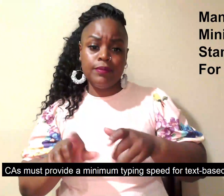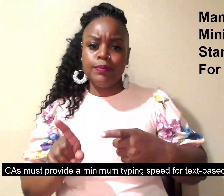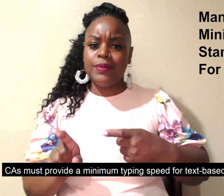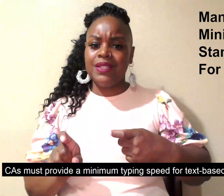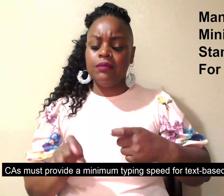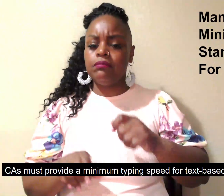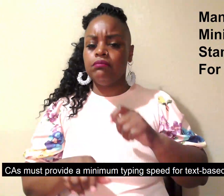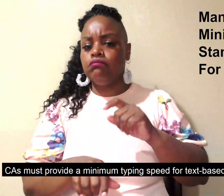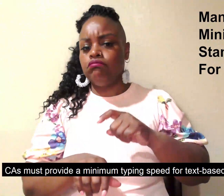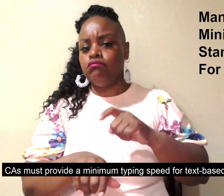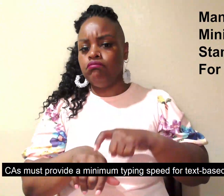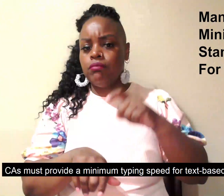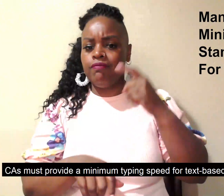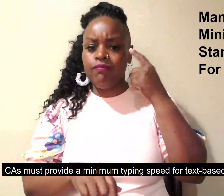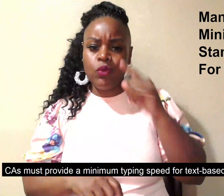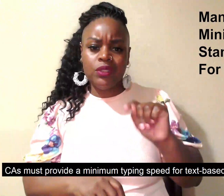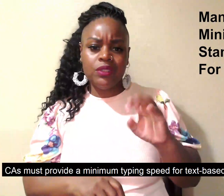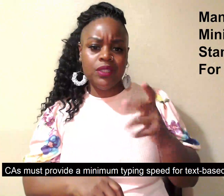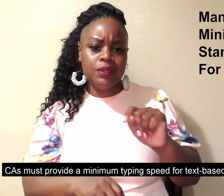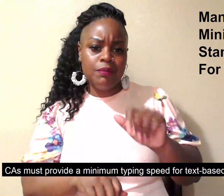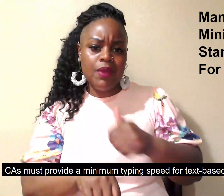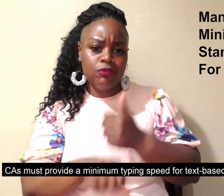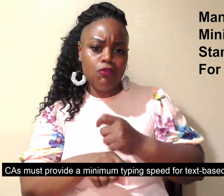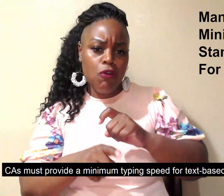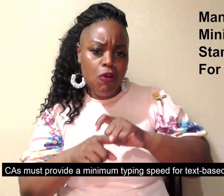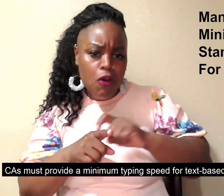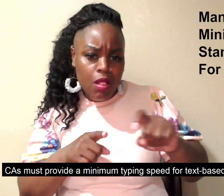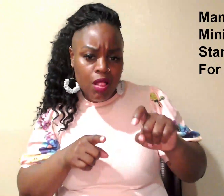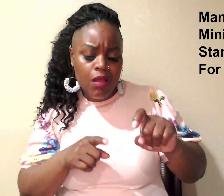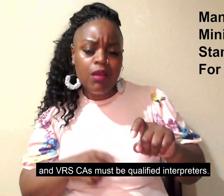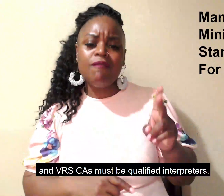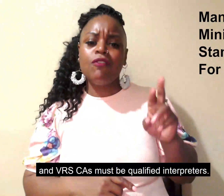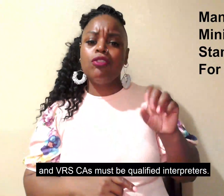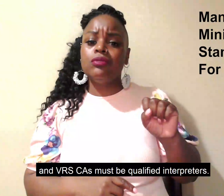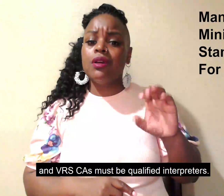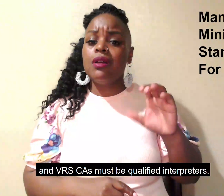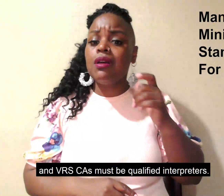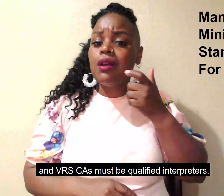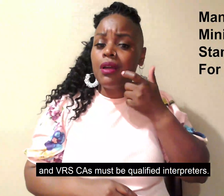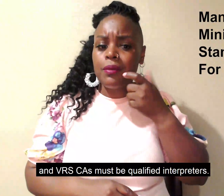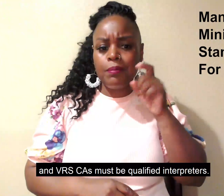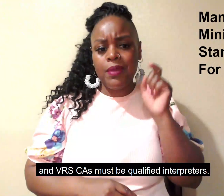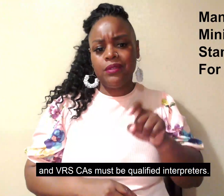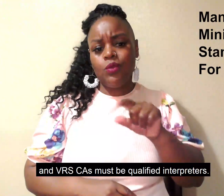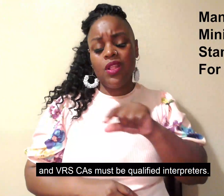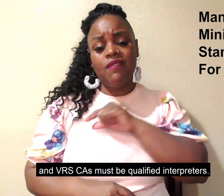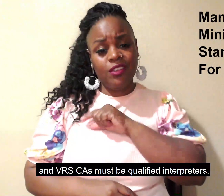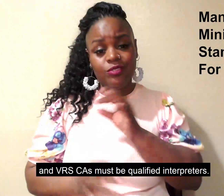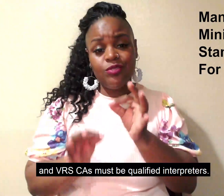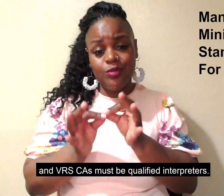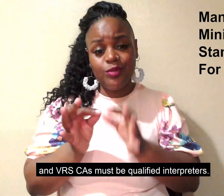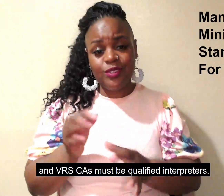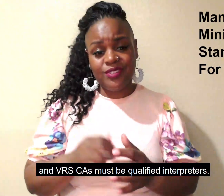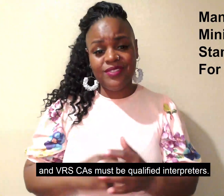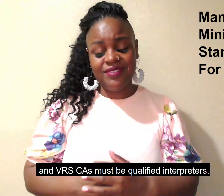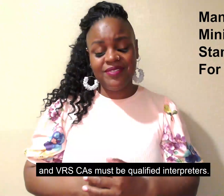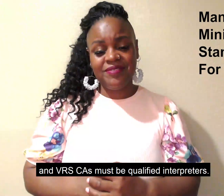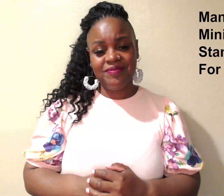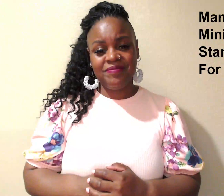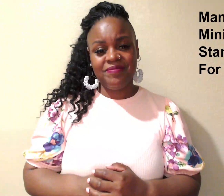CAs must provide a minimum typing speed for text-based calls, and VRS CAs must be qualified interpreters.